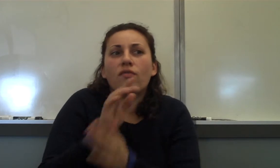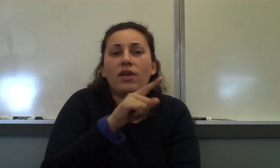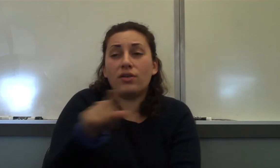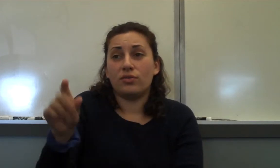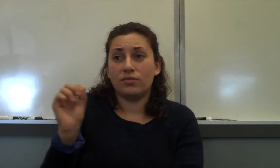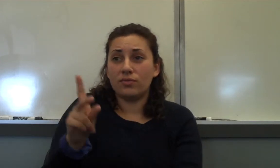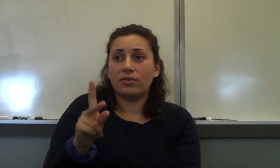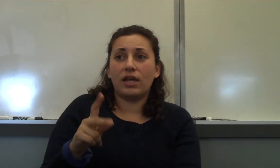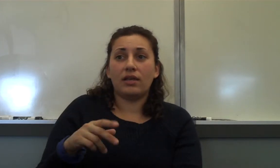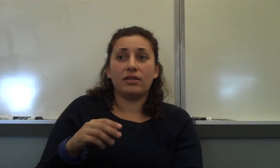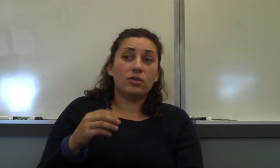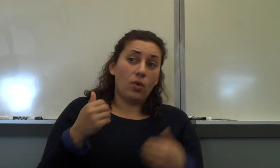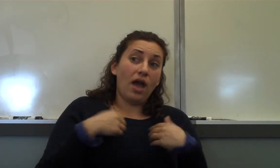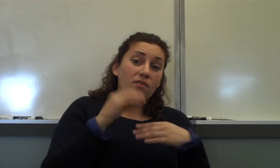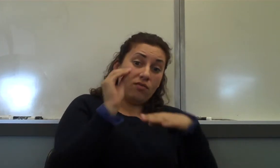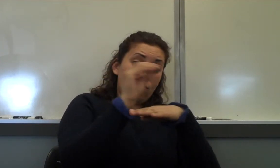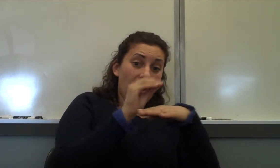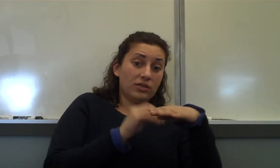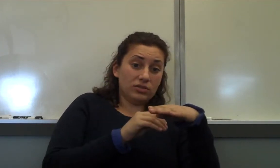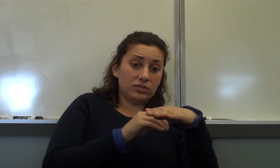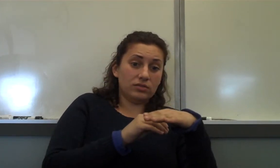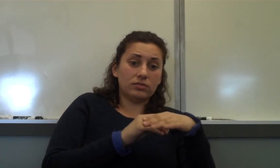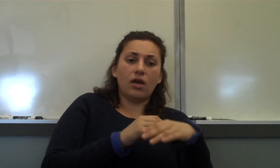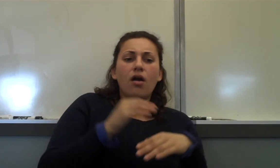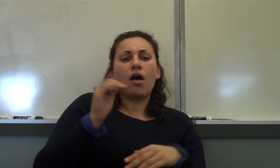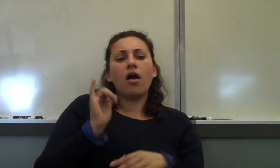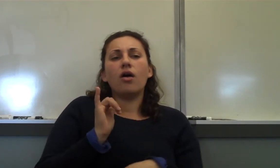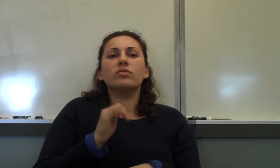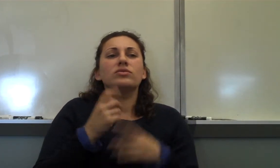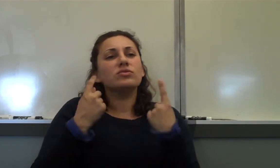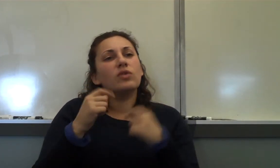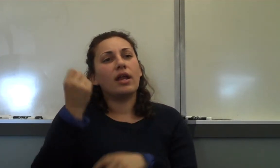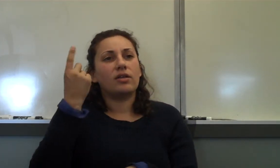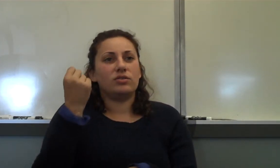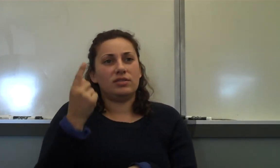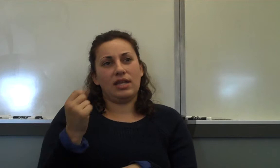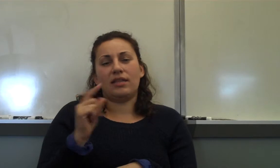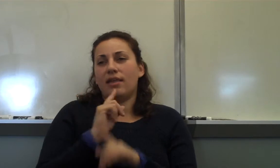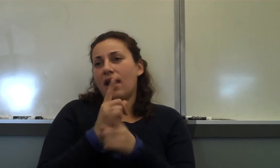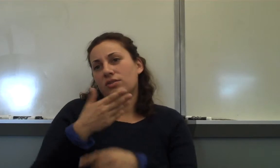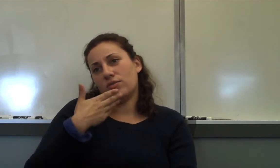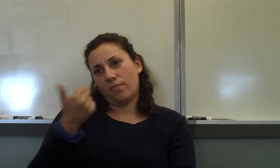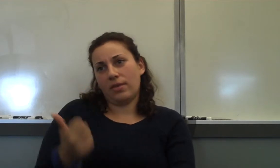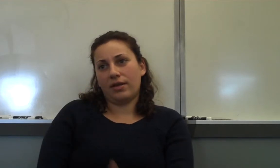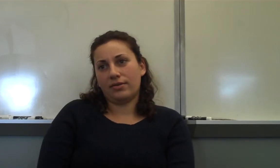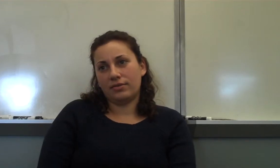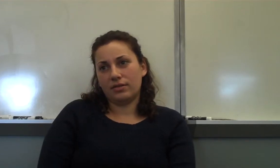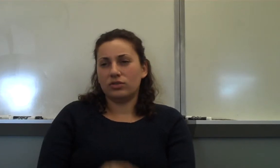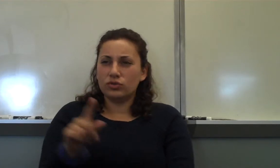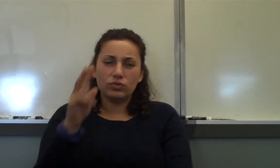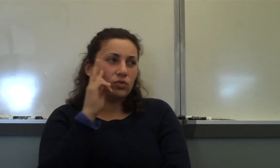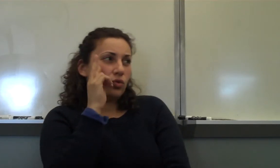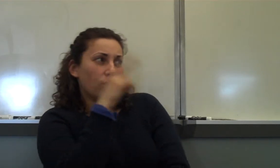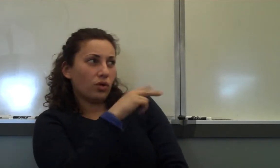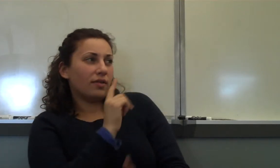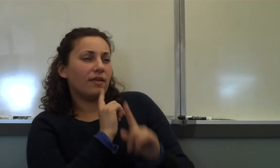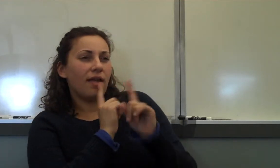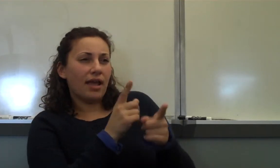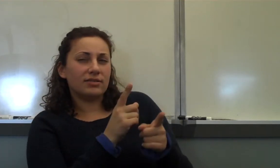fractions, you know what the answer is. That's gotta be the answer. Okay, then you look at the answer and you say, can I get that any quicker, please? Which is what you were